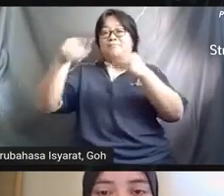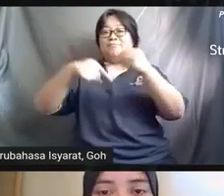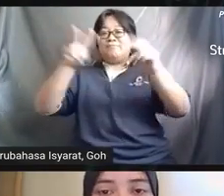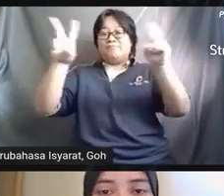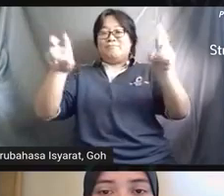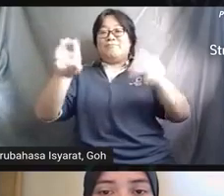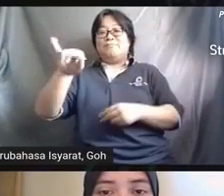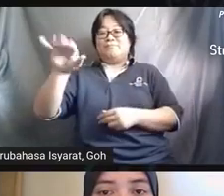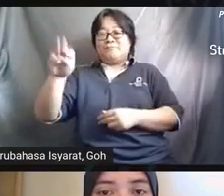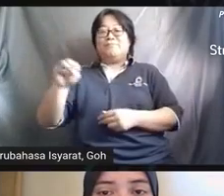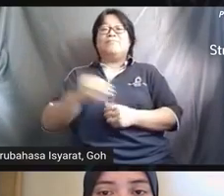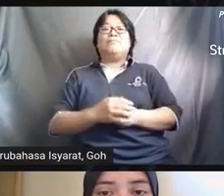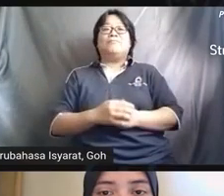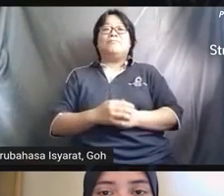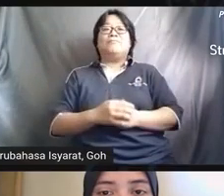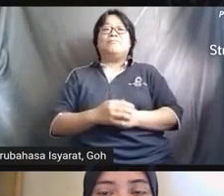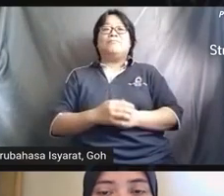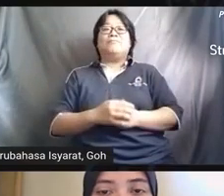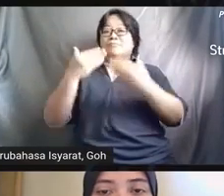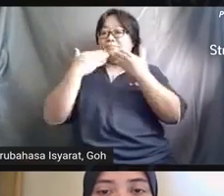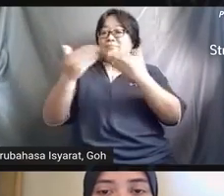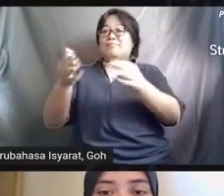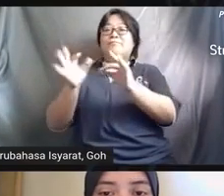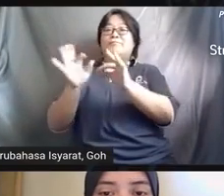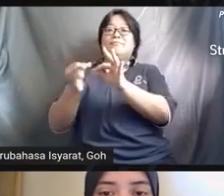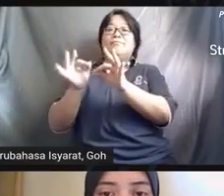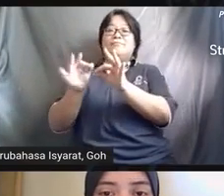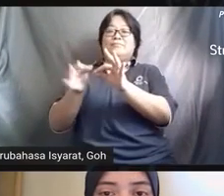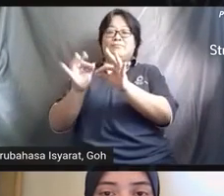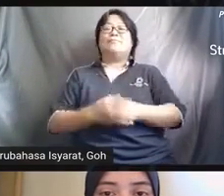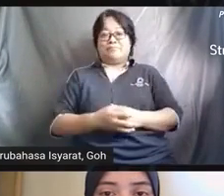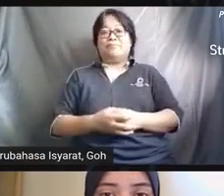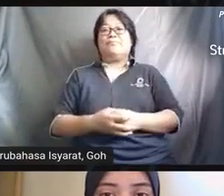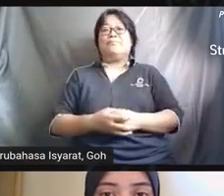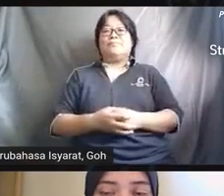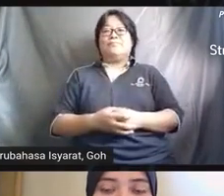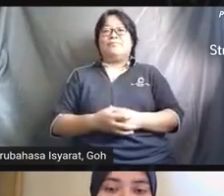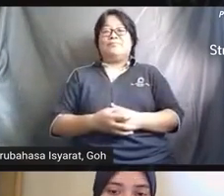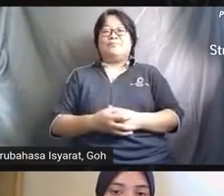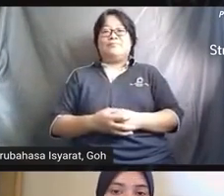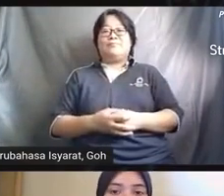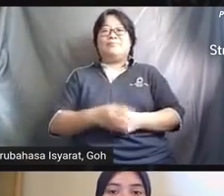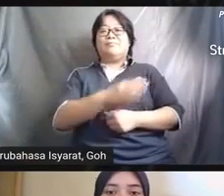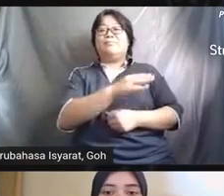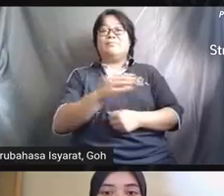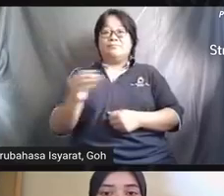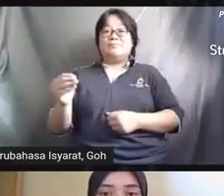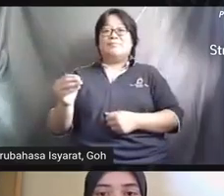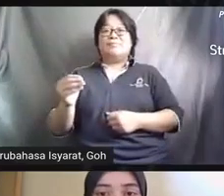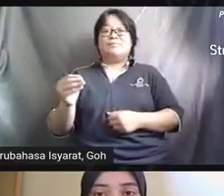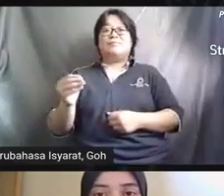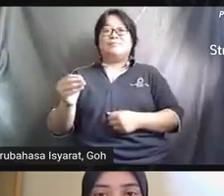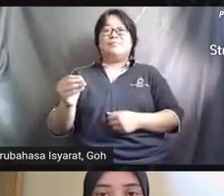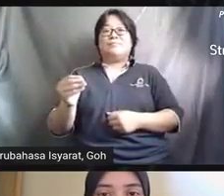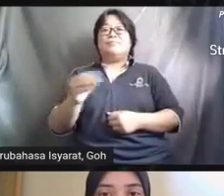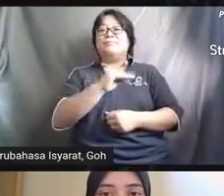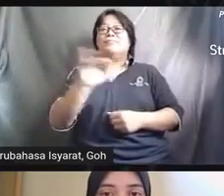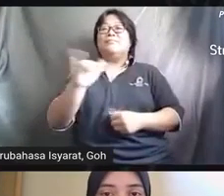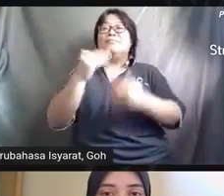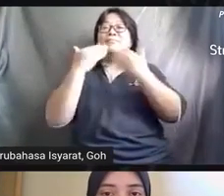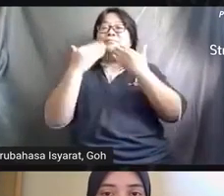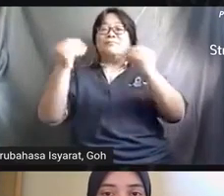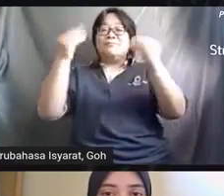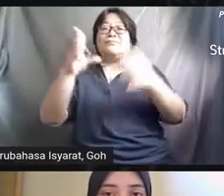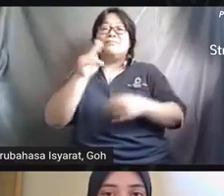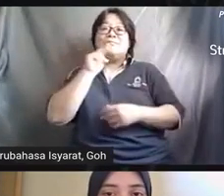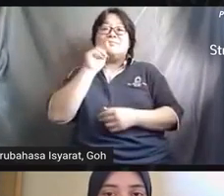Encik Goh for being the interpreter for Encik Sazali. And thank you to Cikgu Saadah for being the